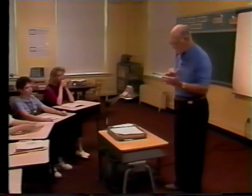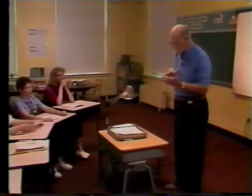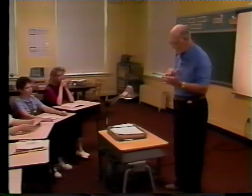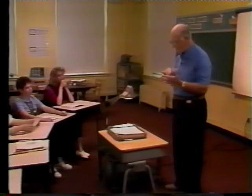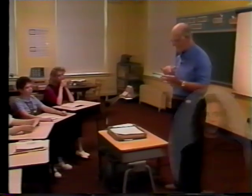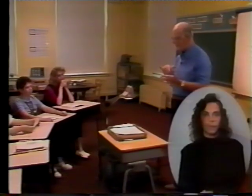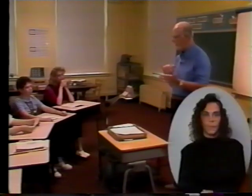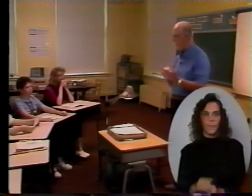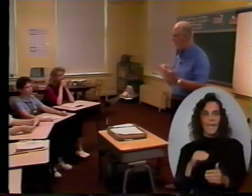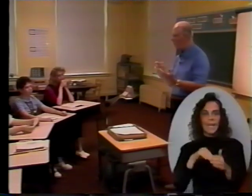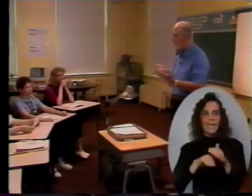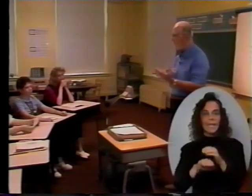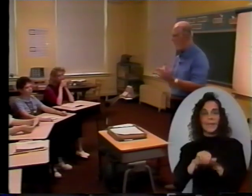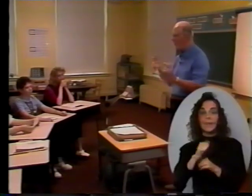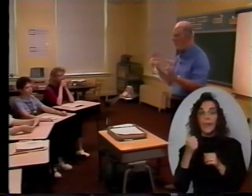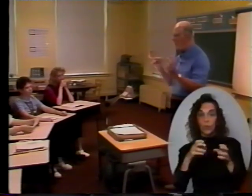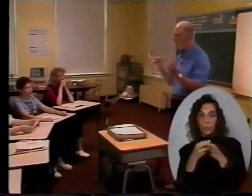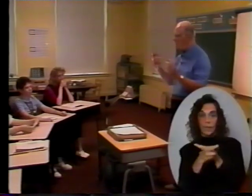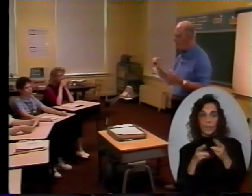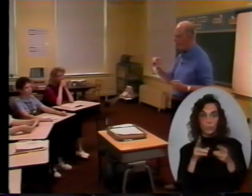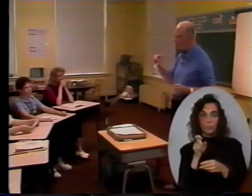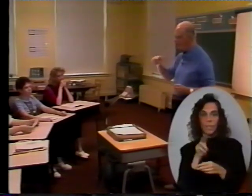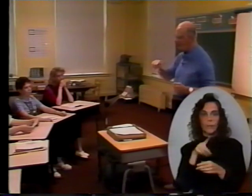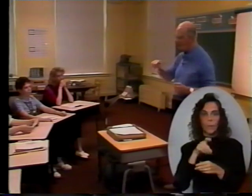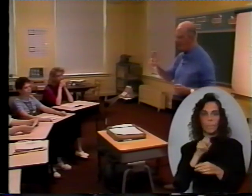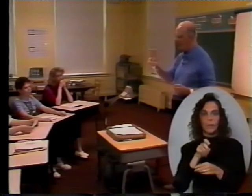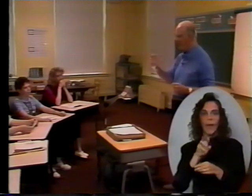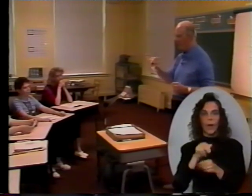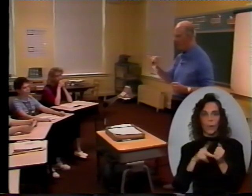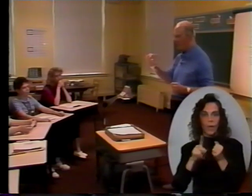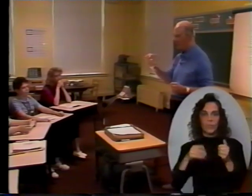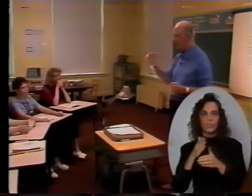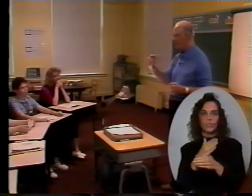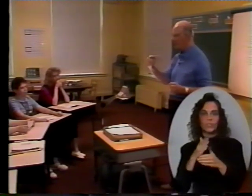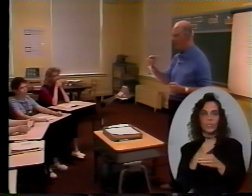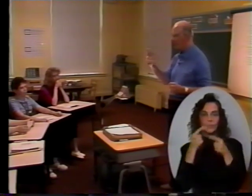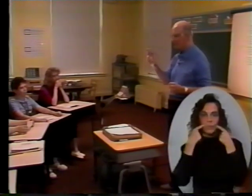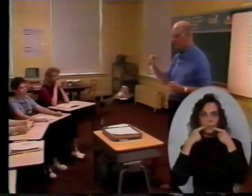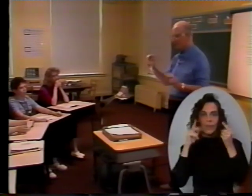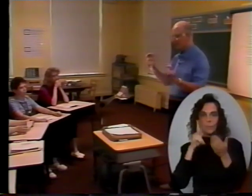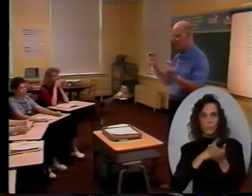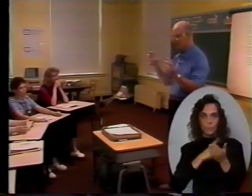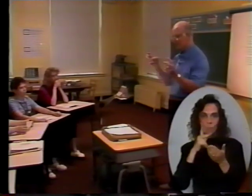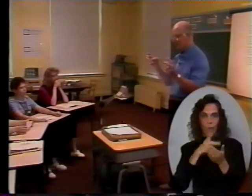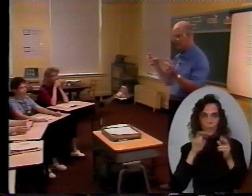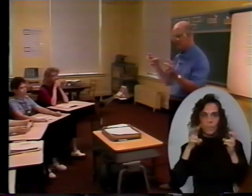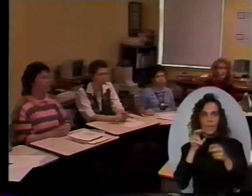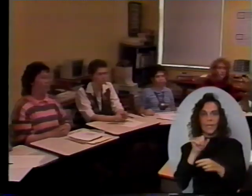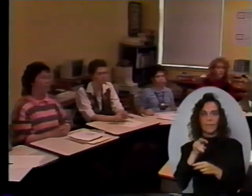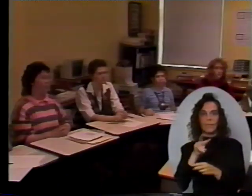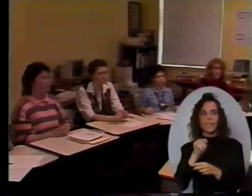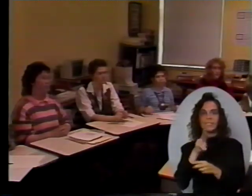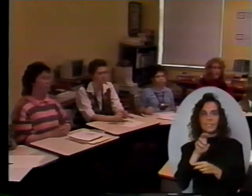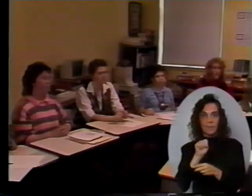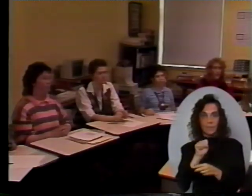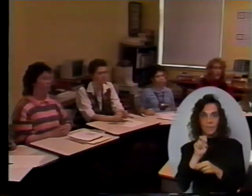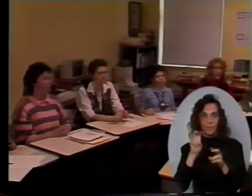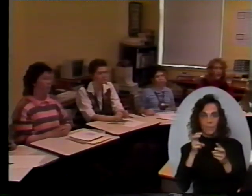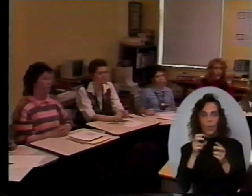In another classroom, Dr. Panara shares the famous poem Invictus with a group of 12th